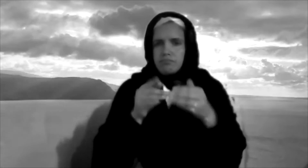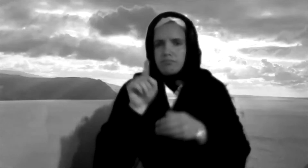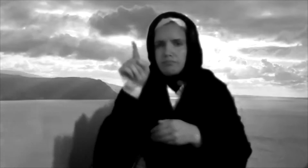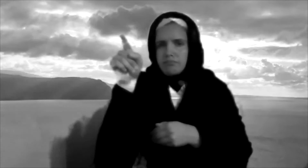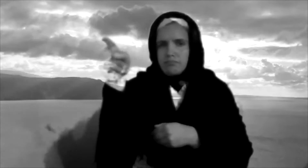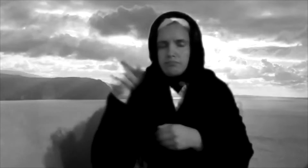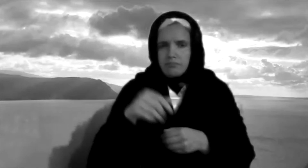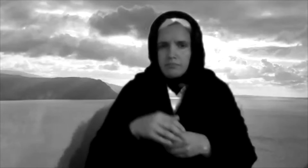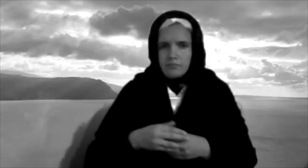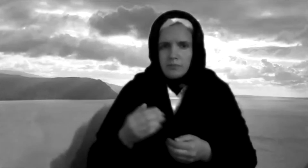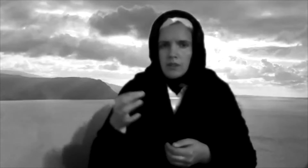He's dead.